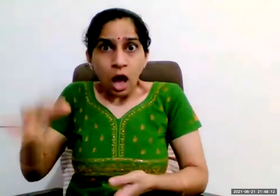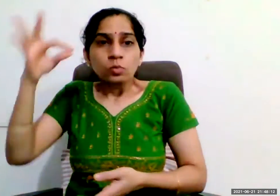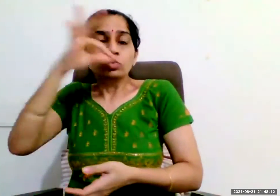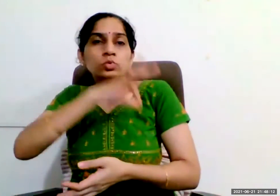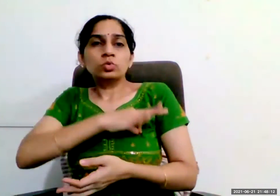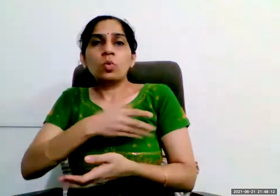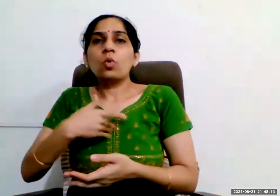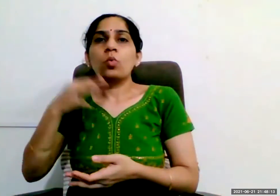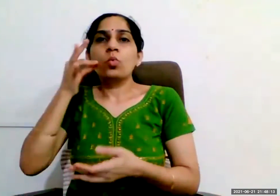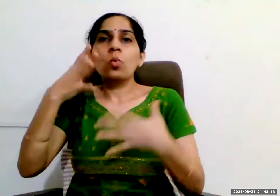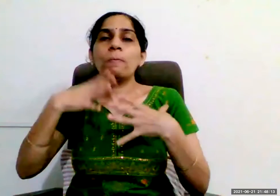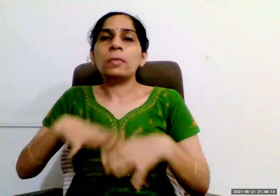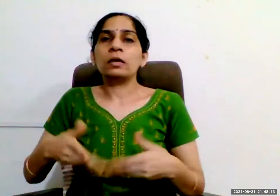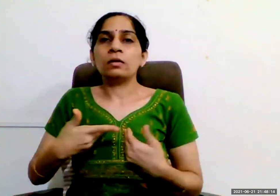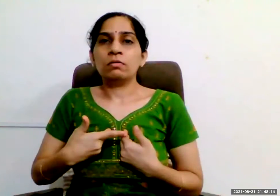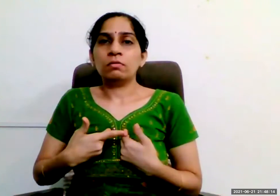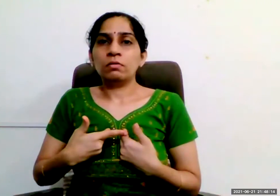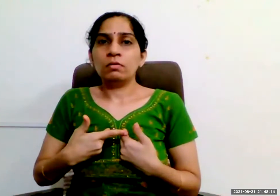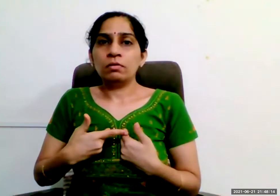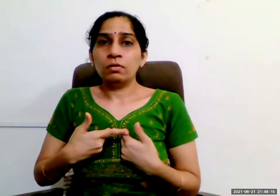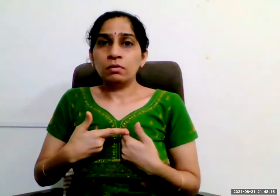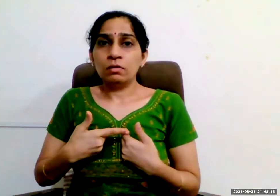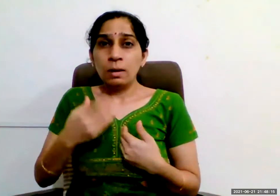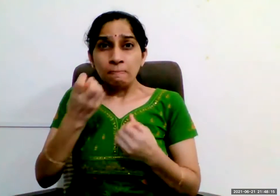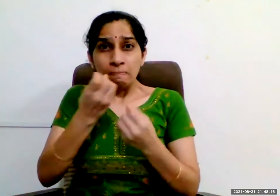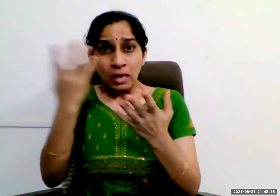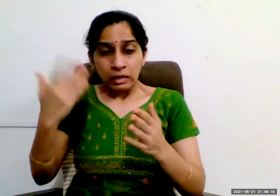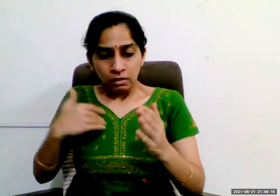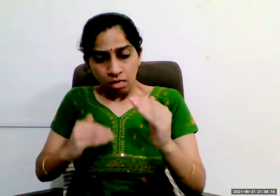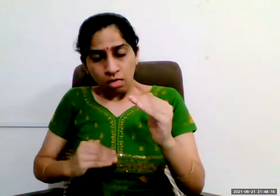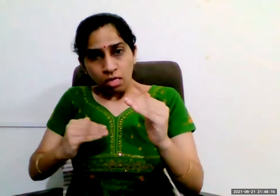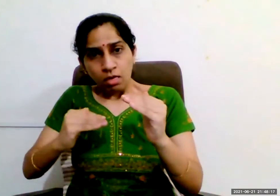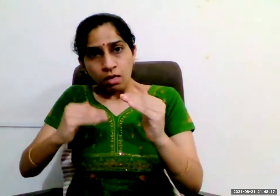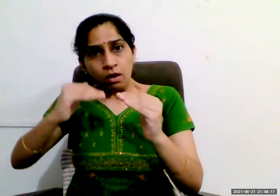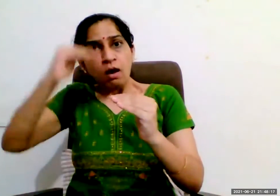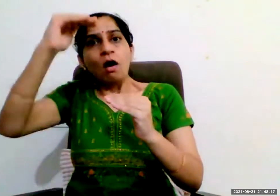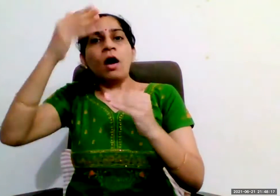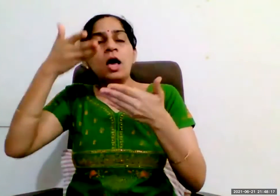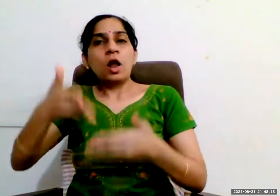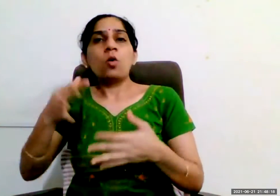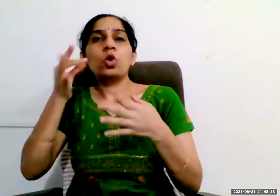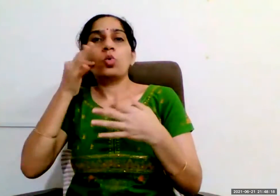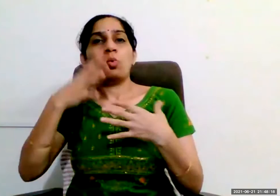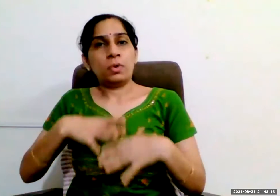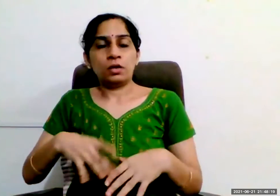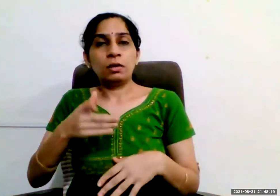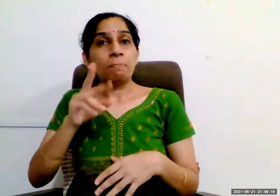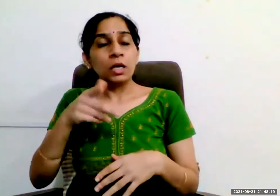how precious this life of ours is. And if we do not take care of this human life, then we might